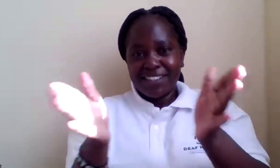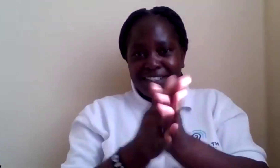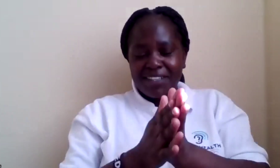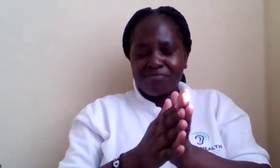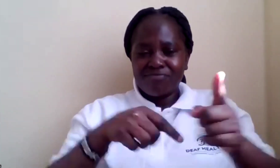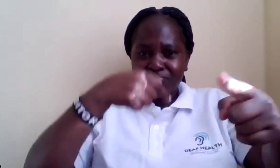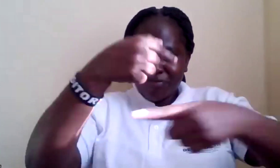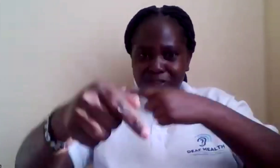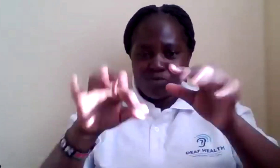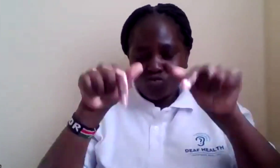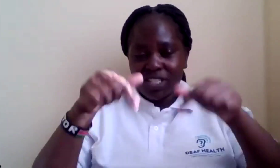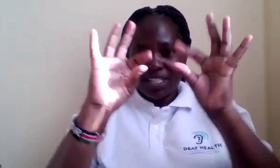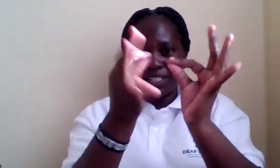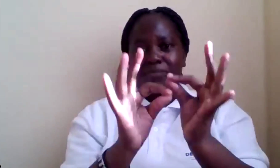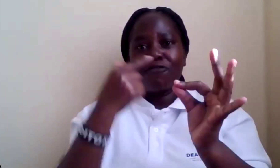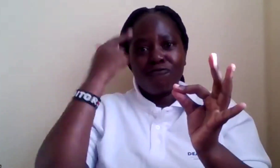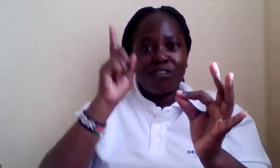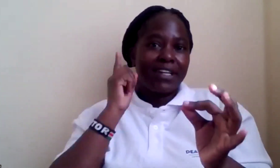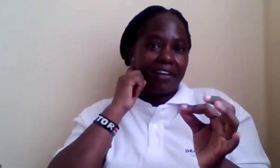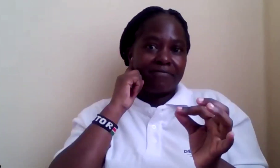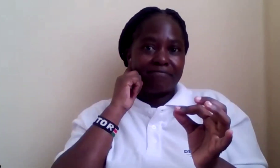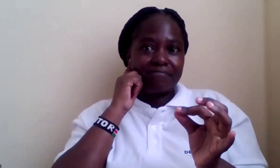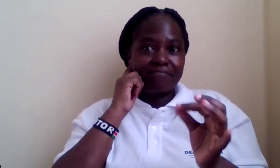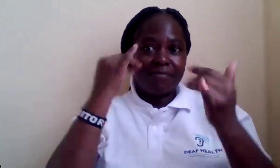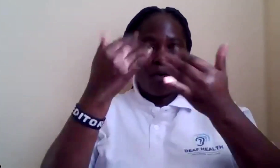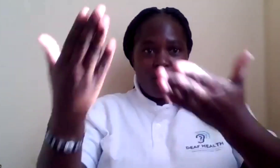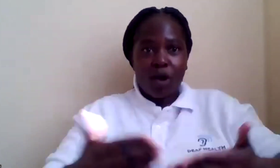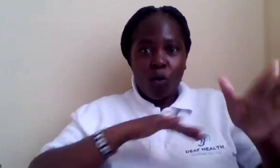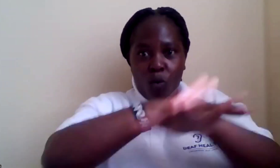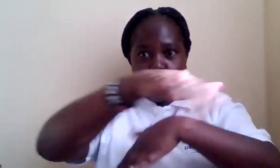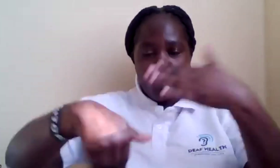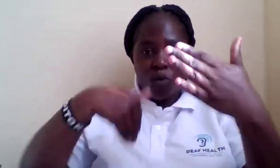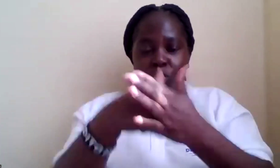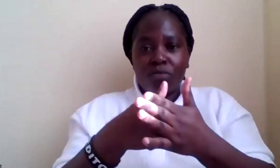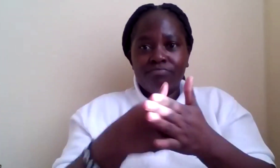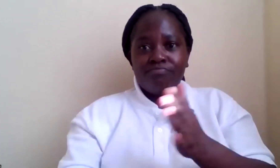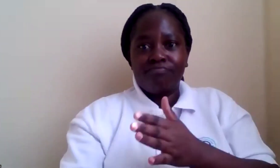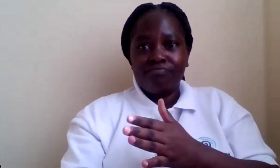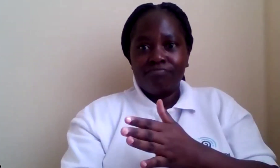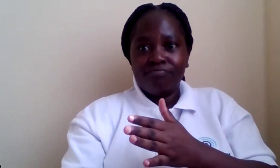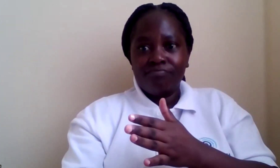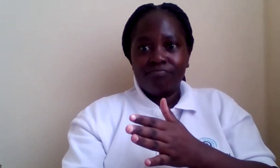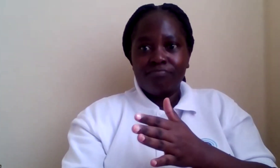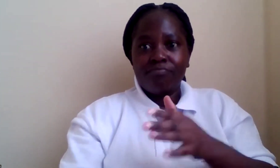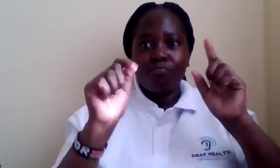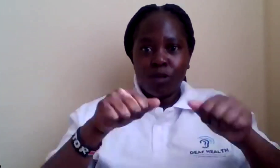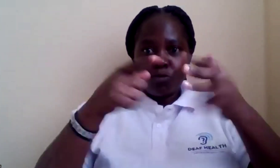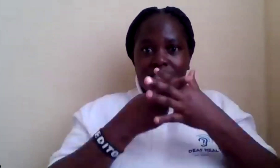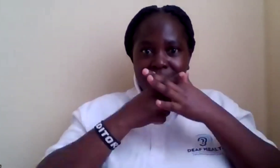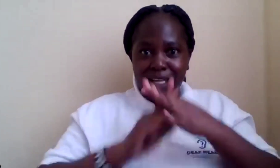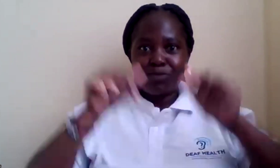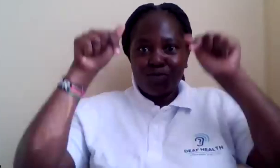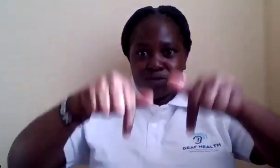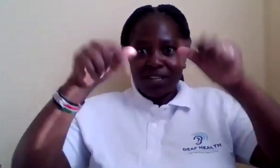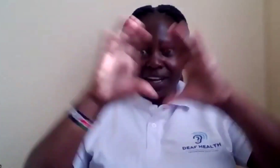interpreter today. So I'm hereby welcoming the two of them, and we can now start our session. So welcome and